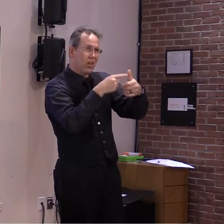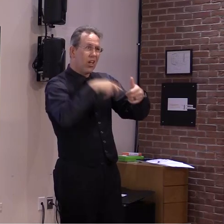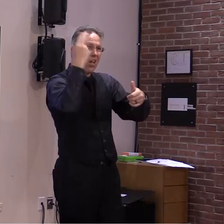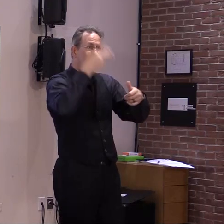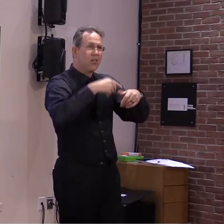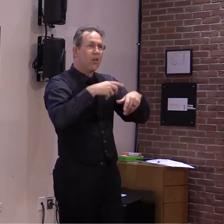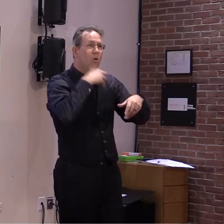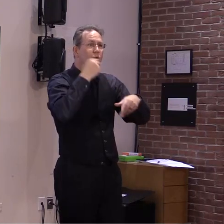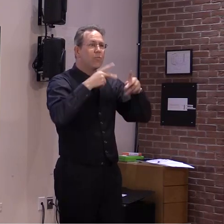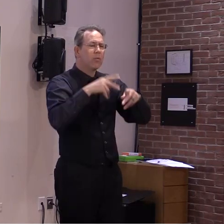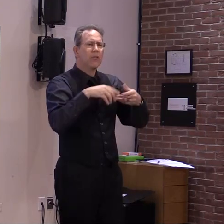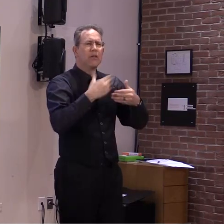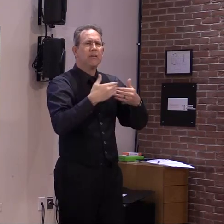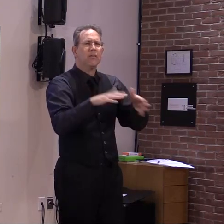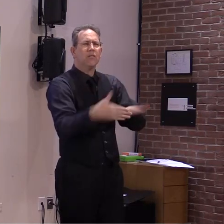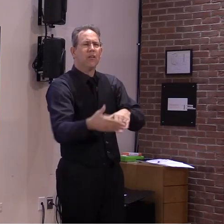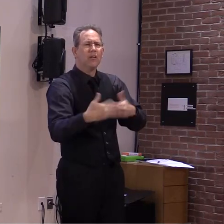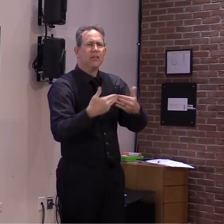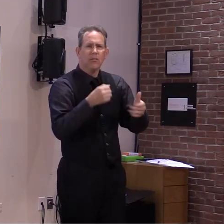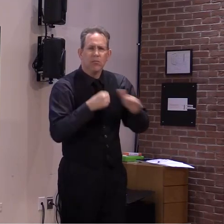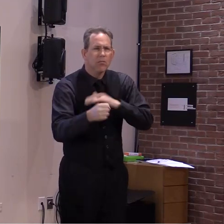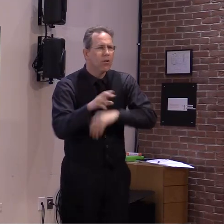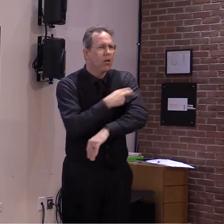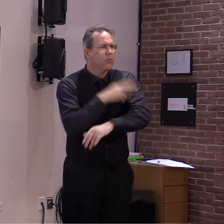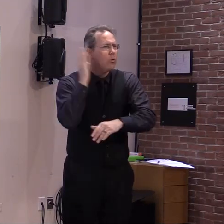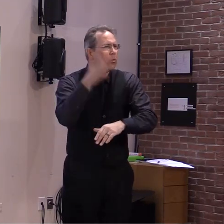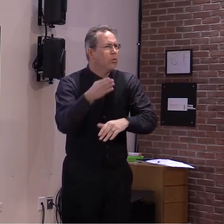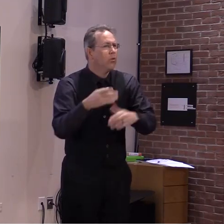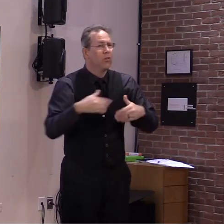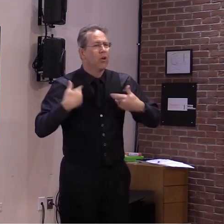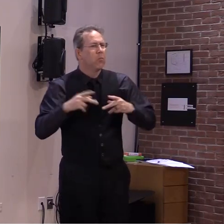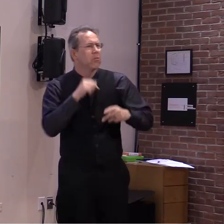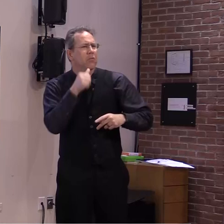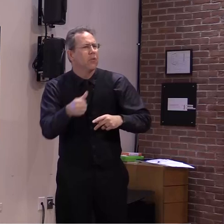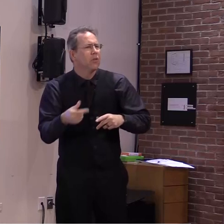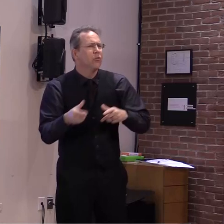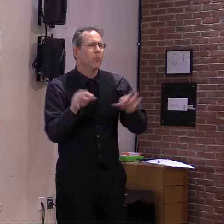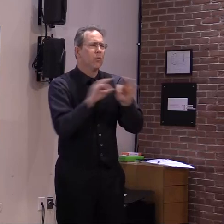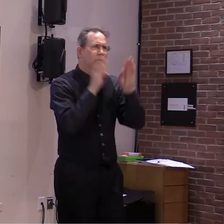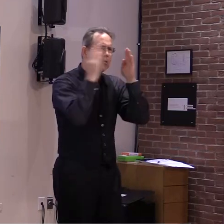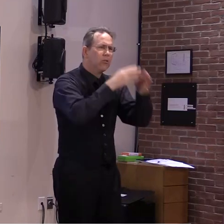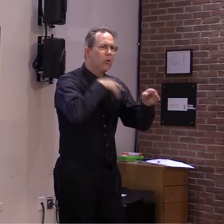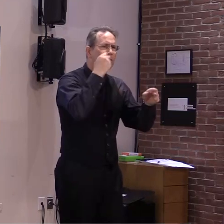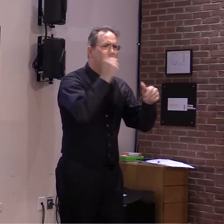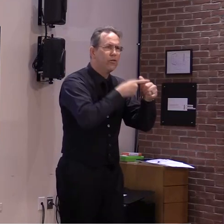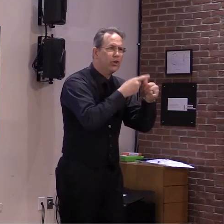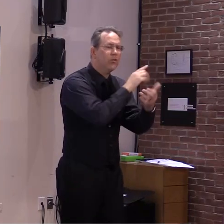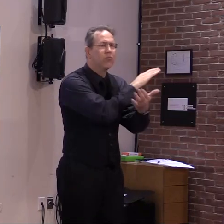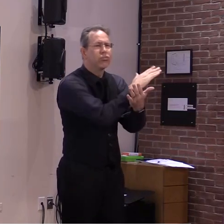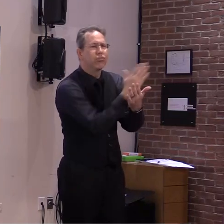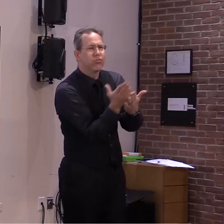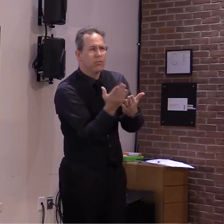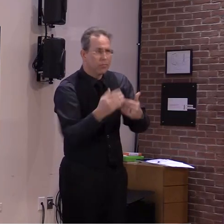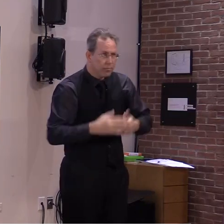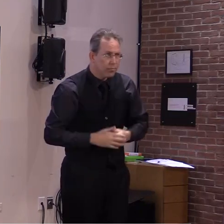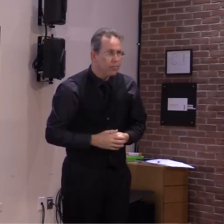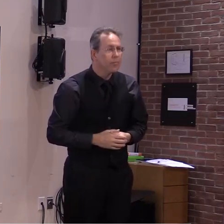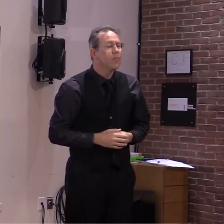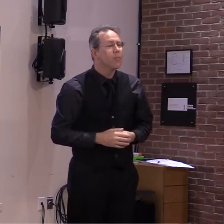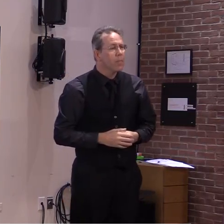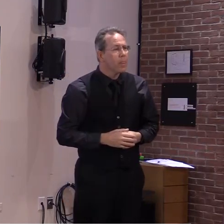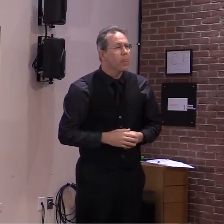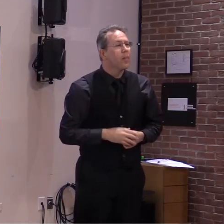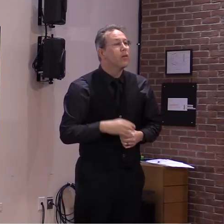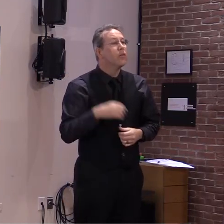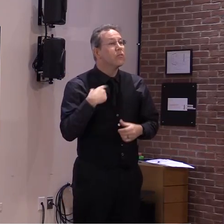most significantly vulnerable, those over 70, but each age band progressively has less risk, but they still have more